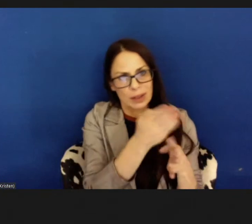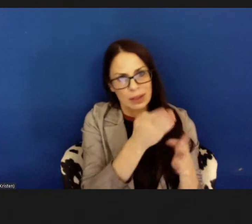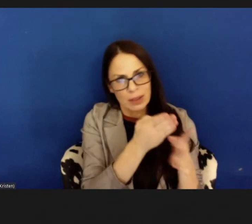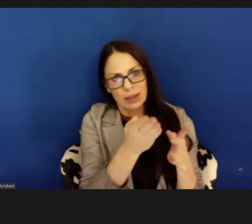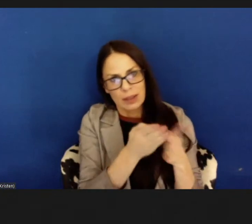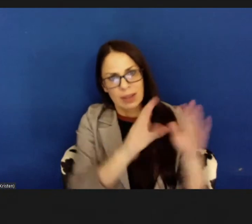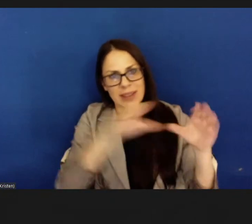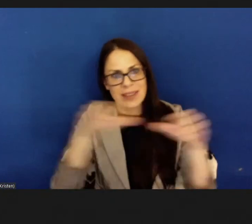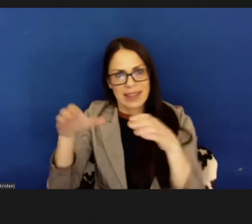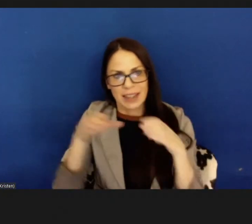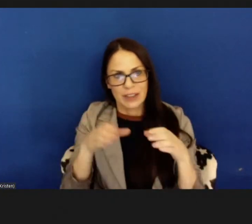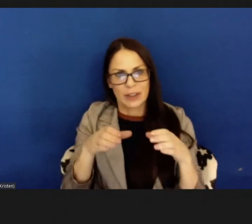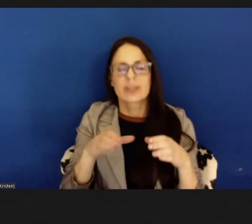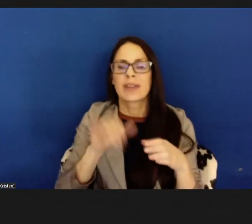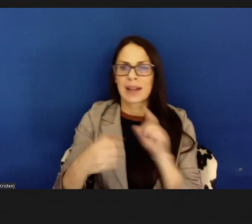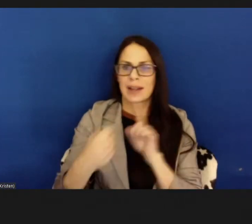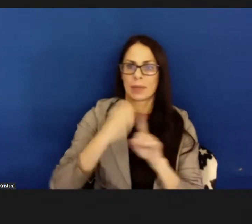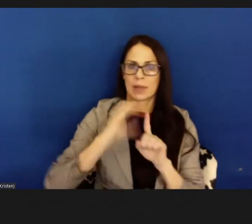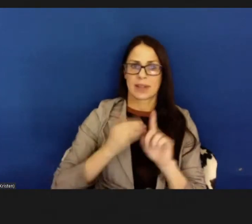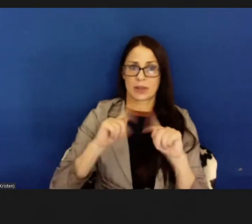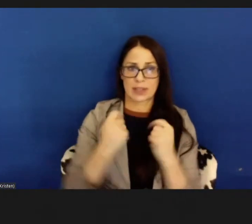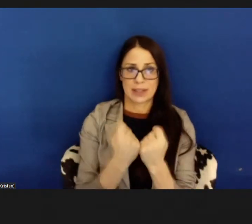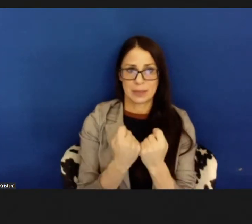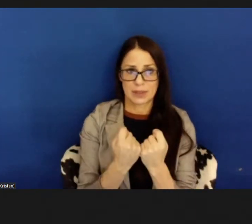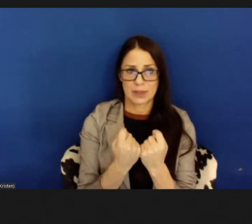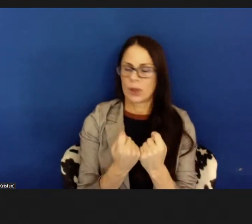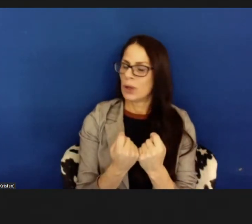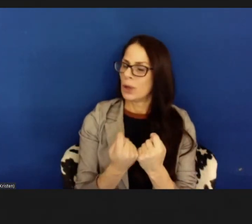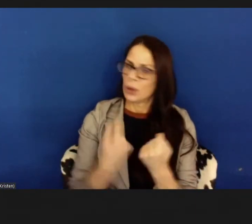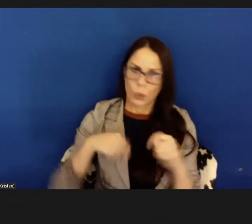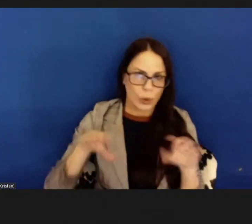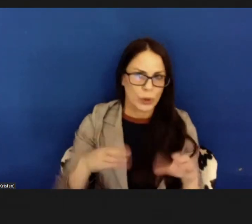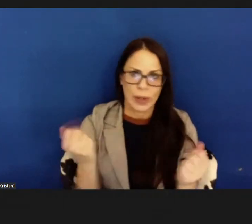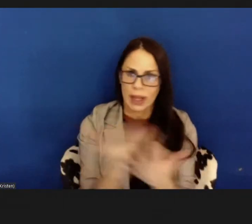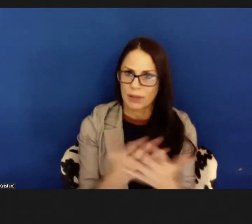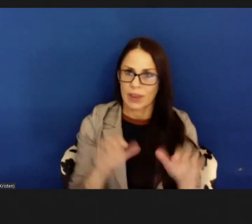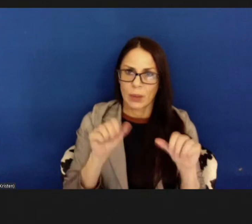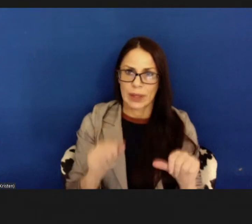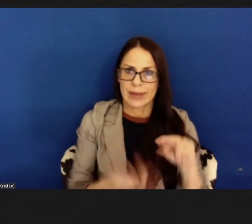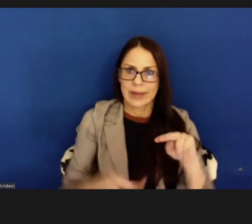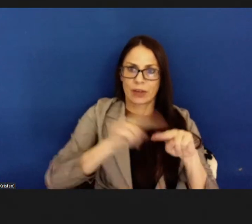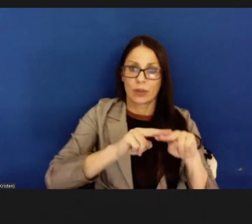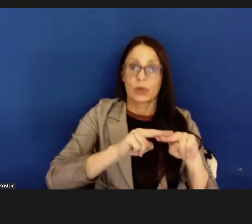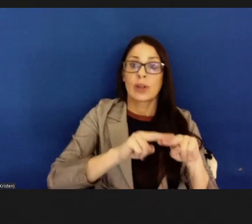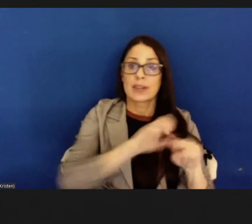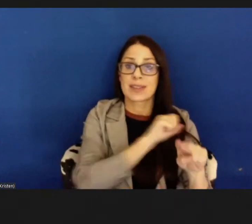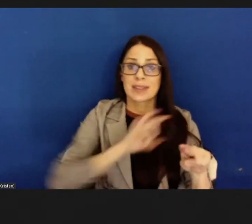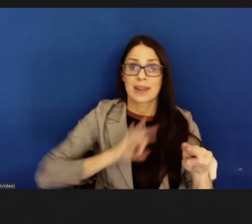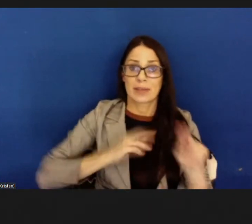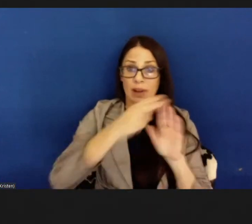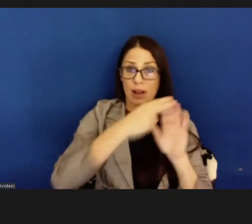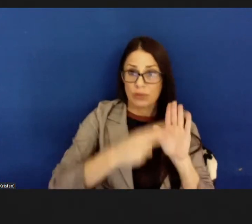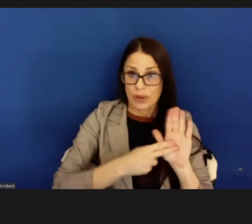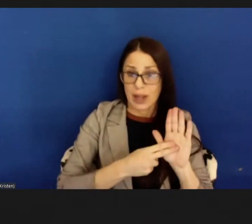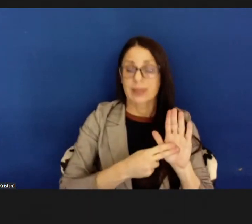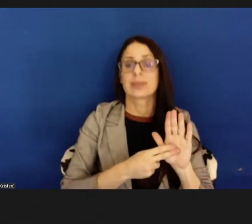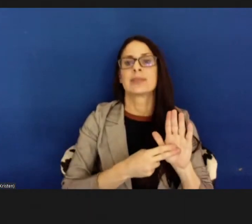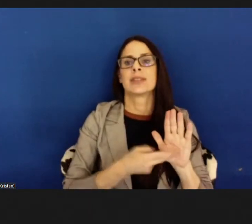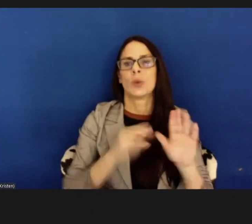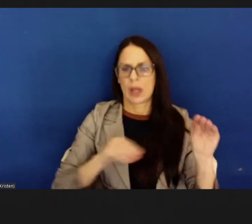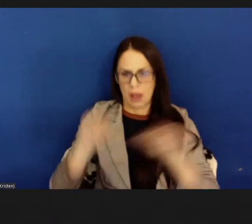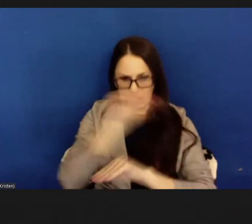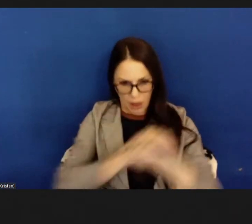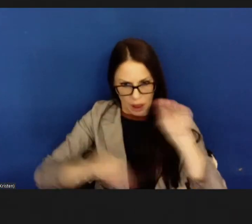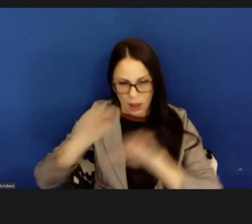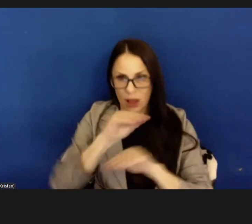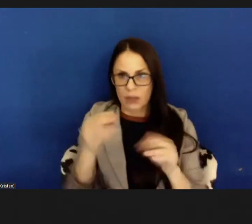we are doing all that we can to increase the staffing contracts that we have available. We, move resources around